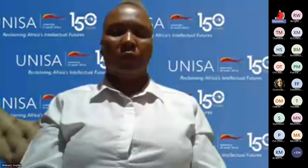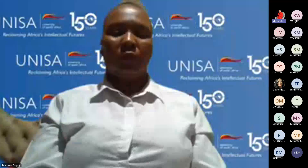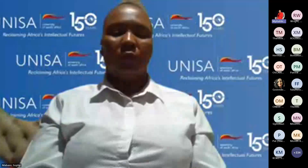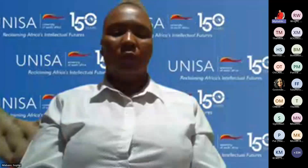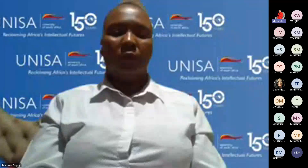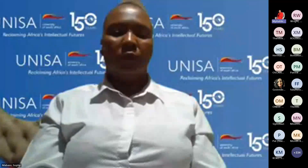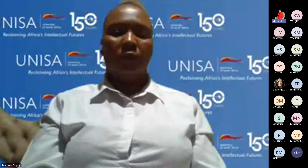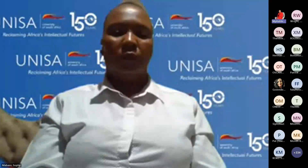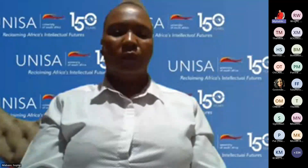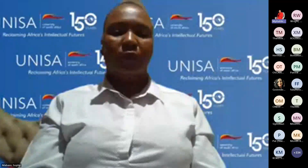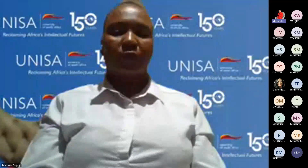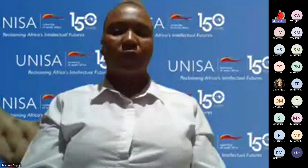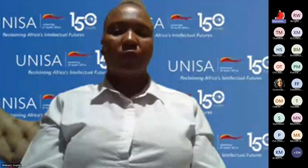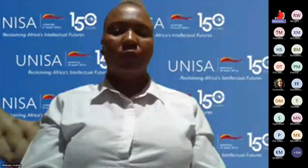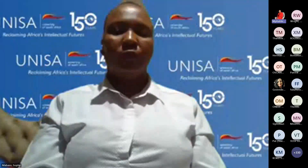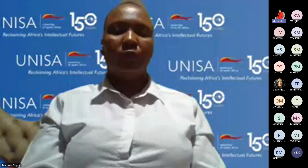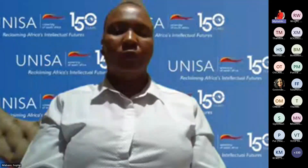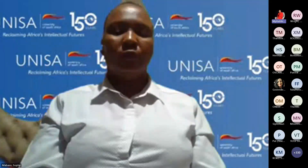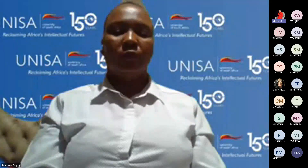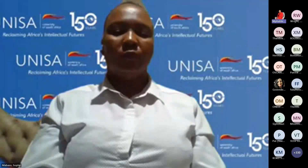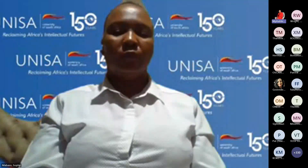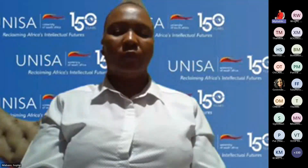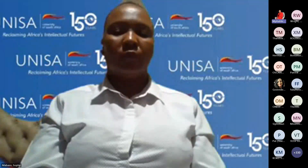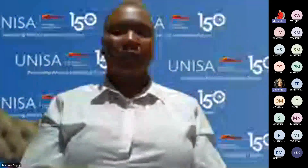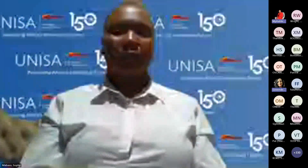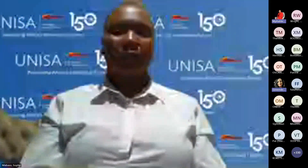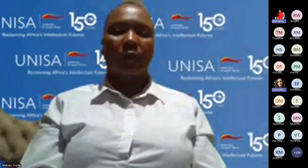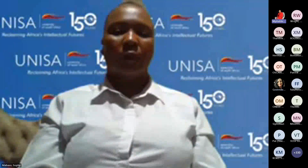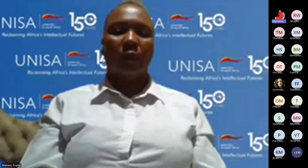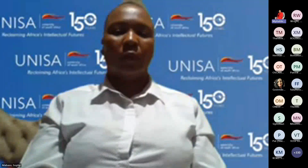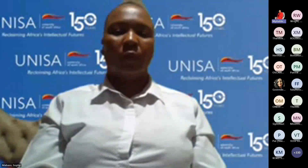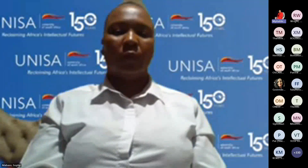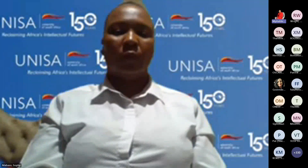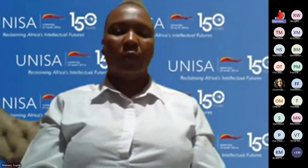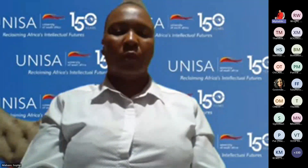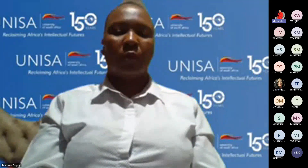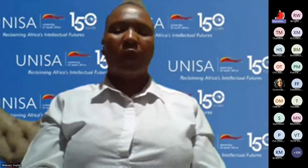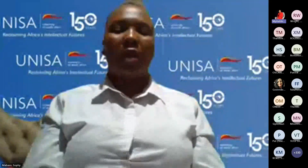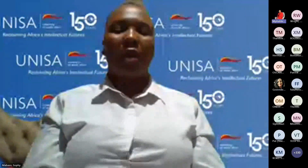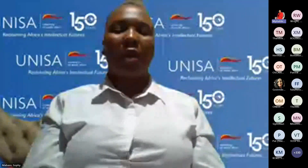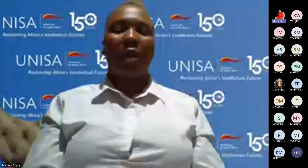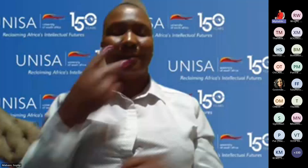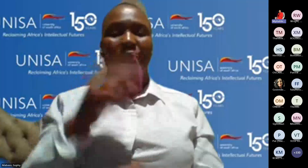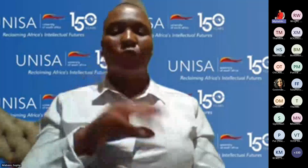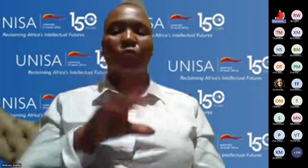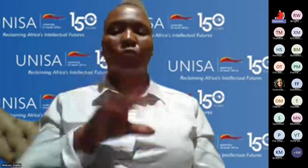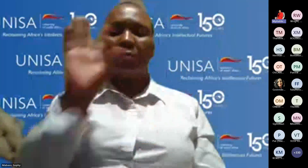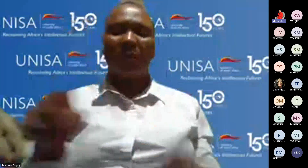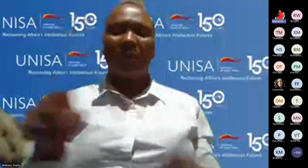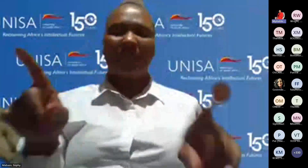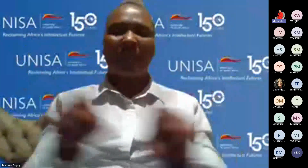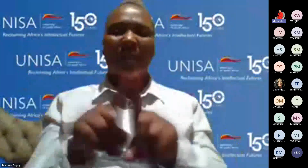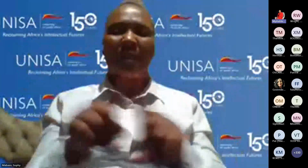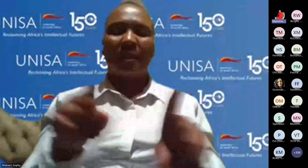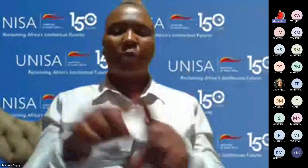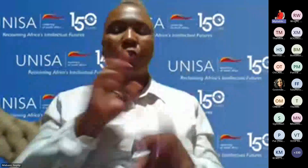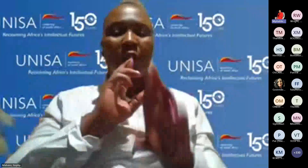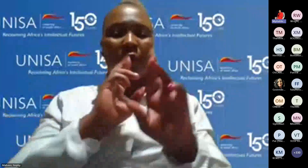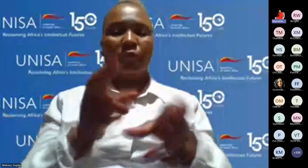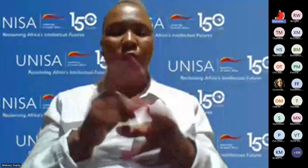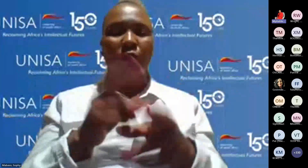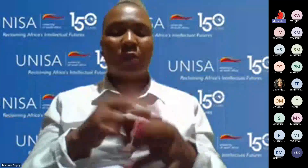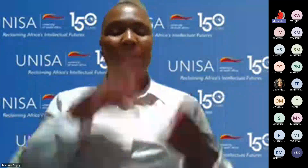Colleagues, I'm going to come in now. It seems you are asking the same questions you asked in the chat and we responded. Please read in the